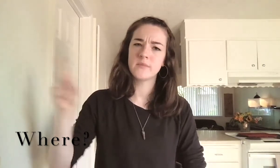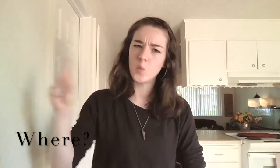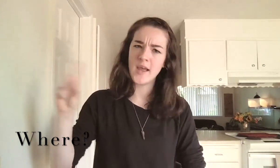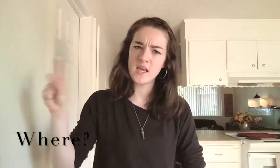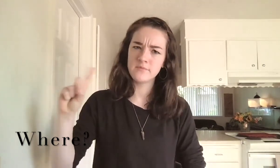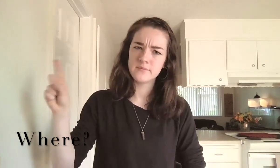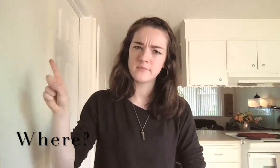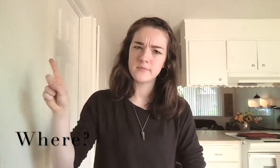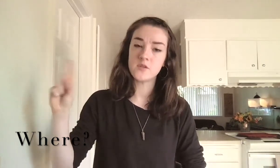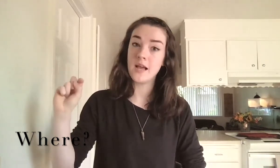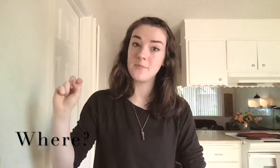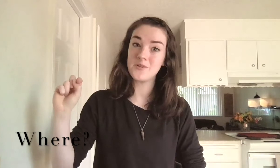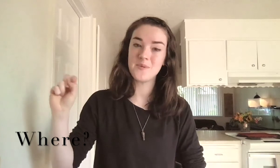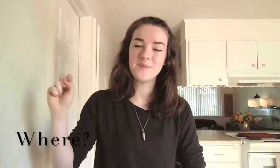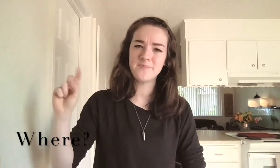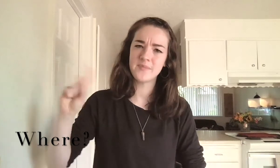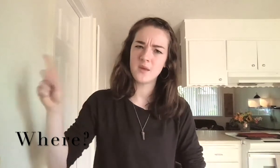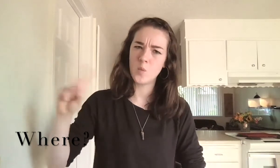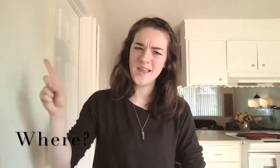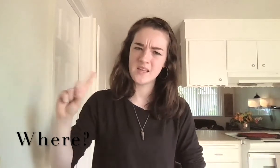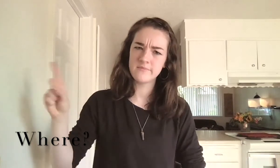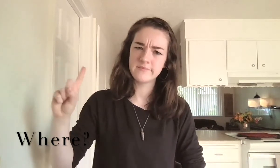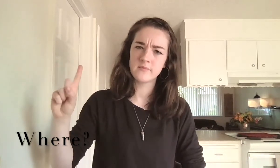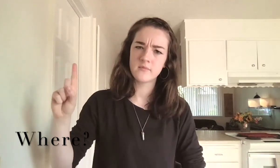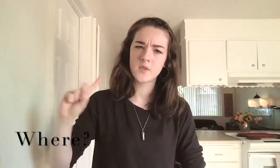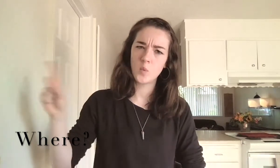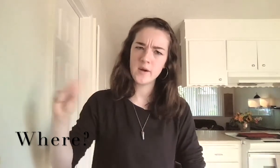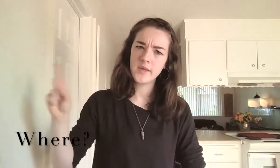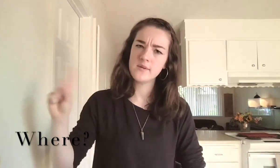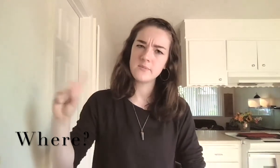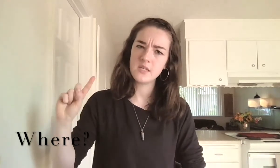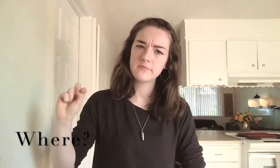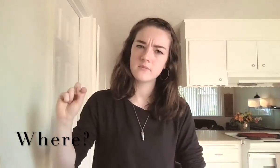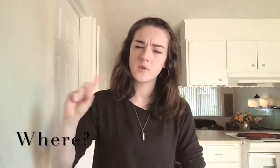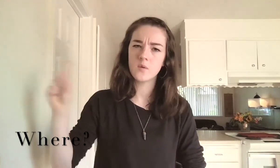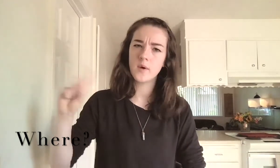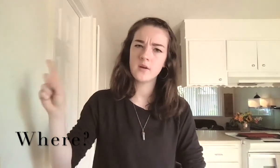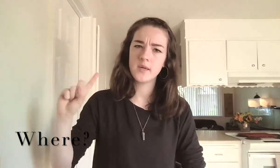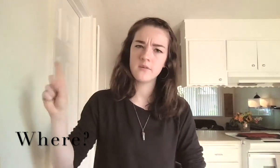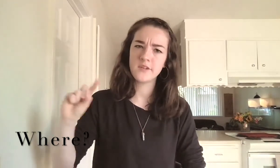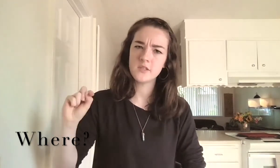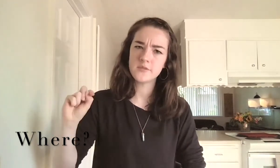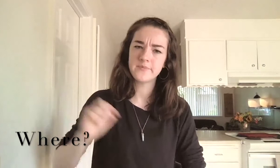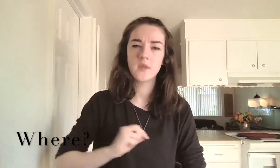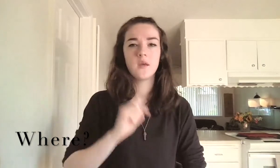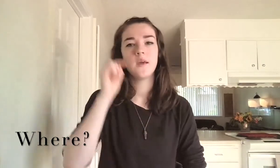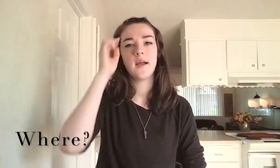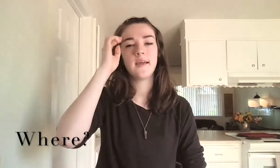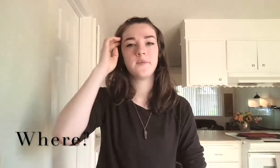where, using our eyebrows, remember? Where? Where are we going to meet? Where are we going for lunch? The